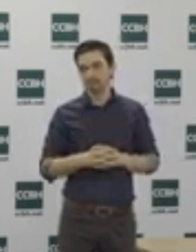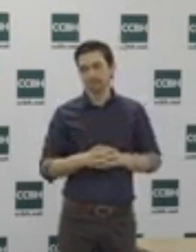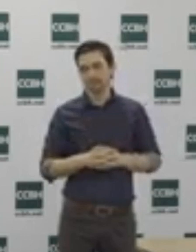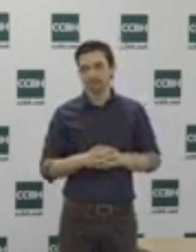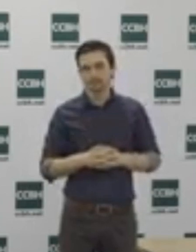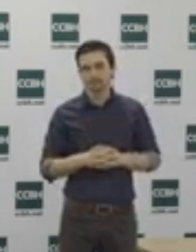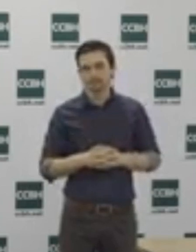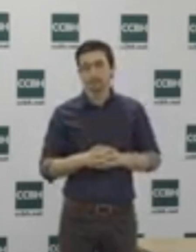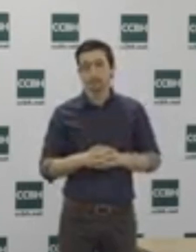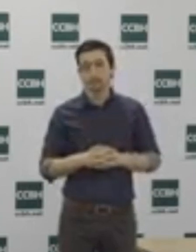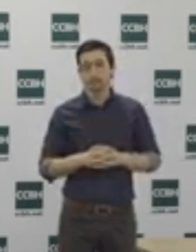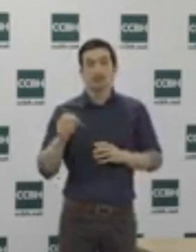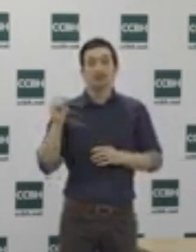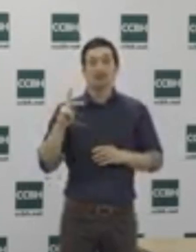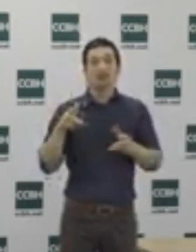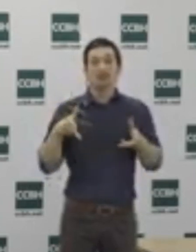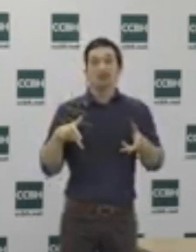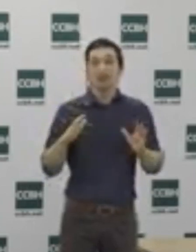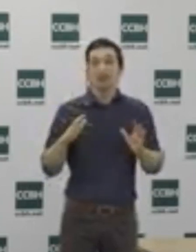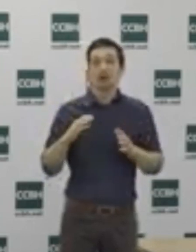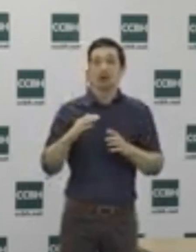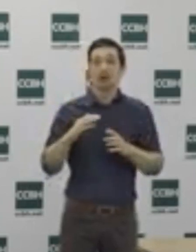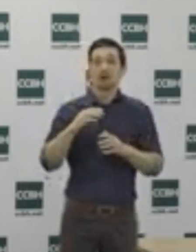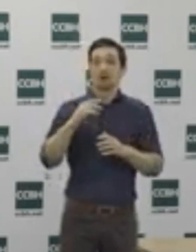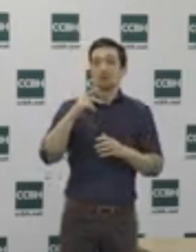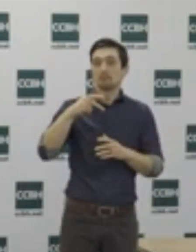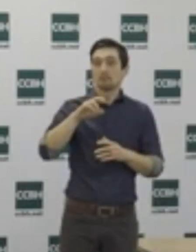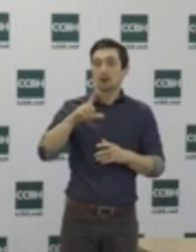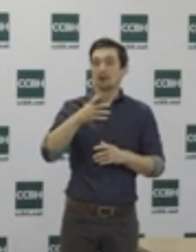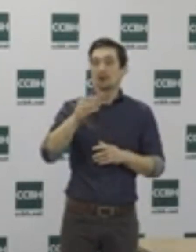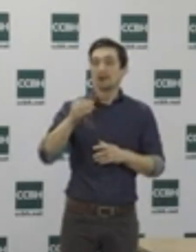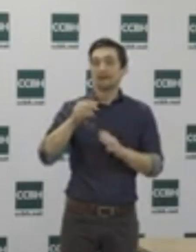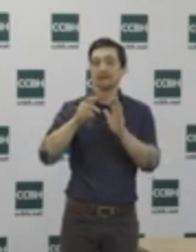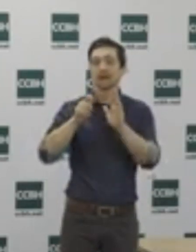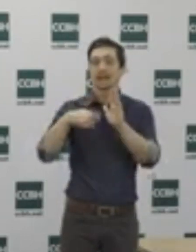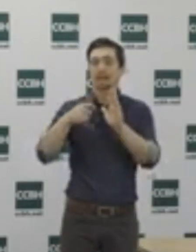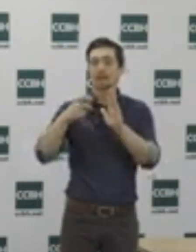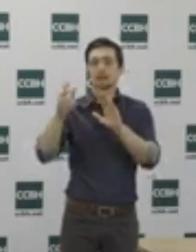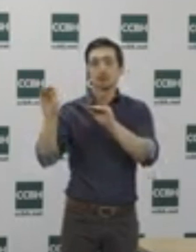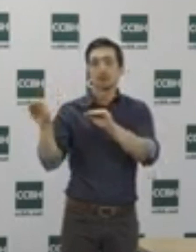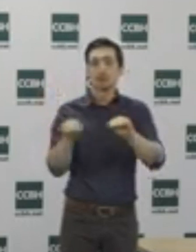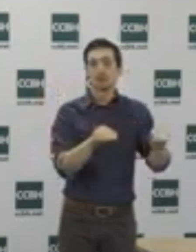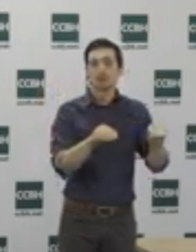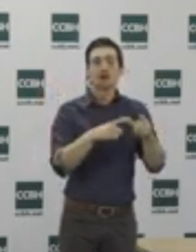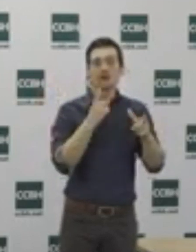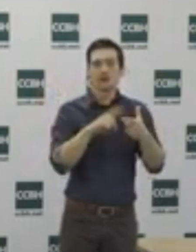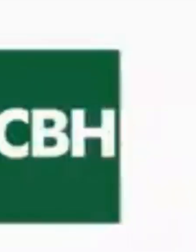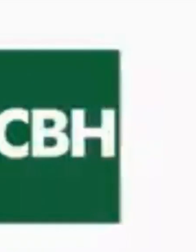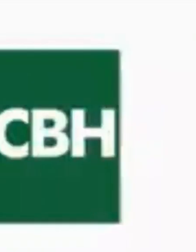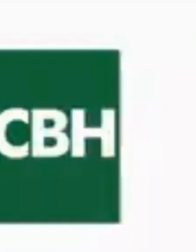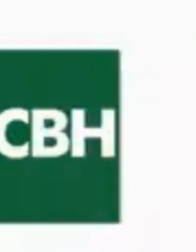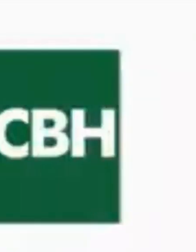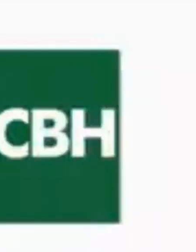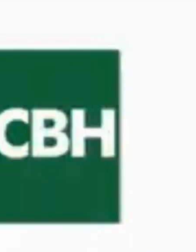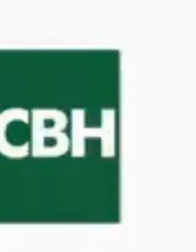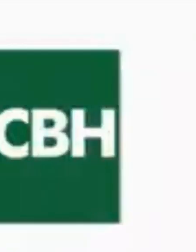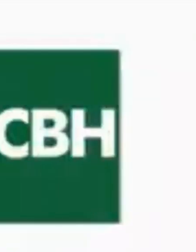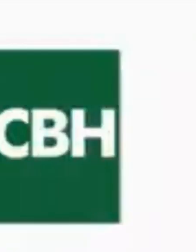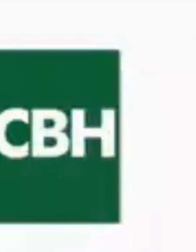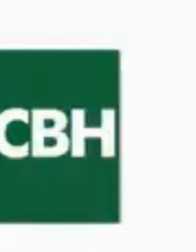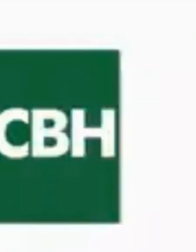So I'm going to take a moment and allow Paul and the cameras to position over to the data screen, and then I will restart talking.